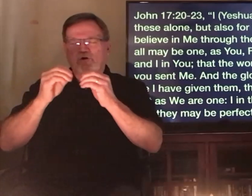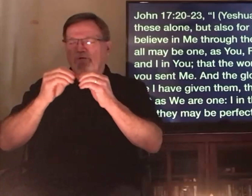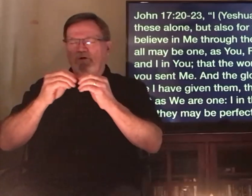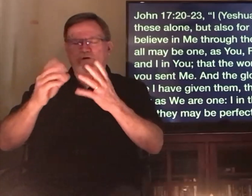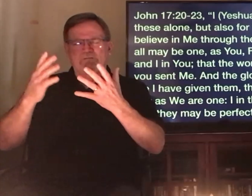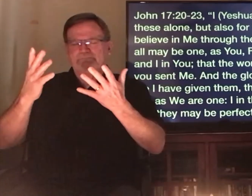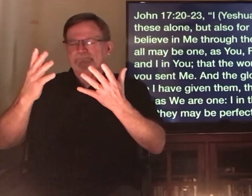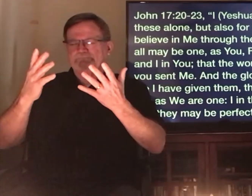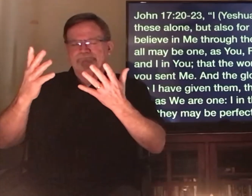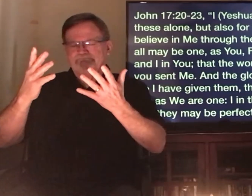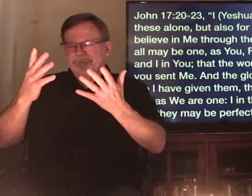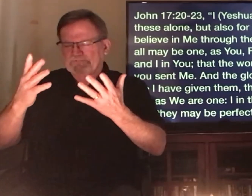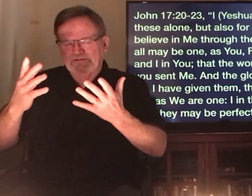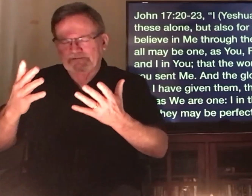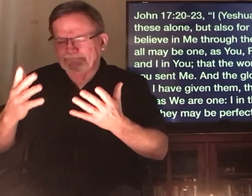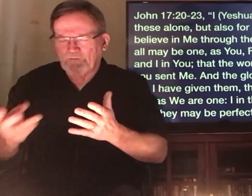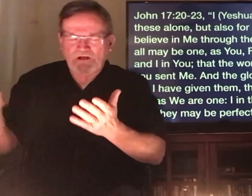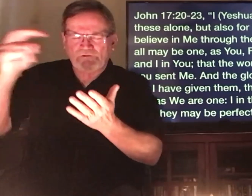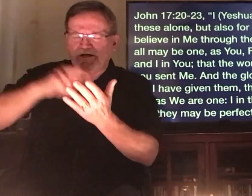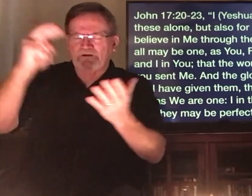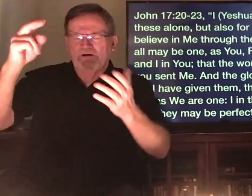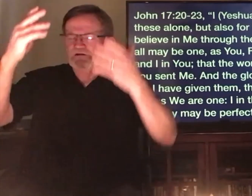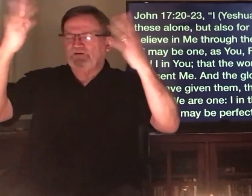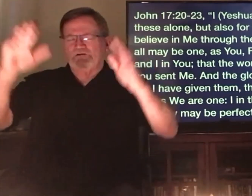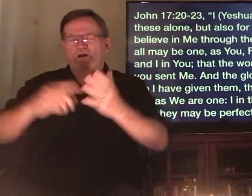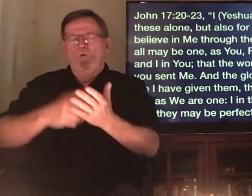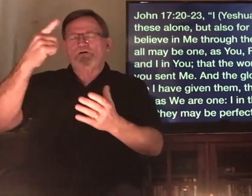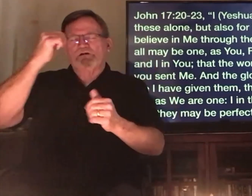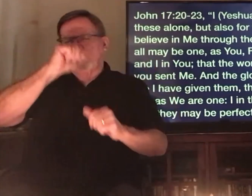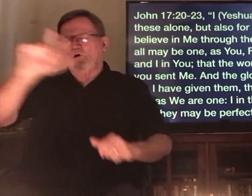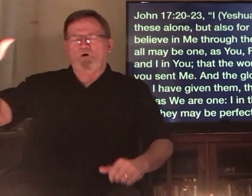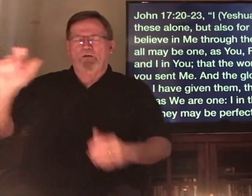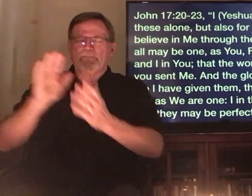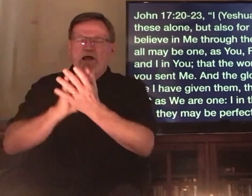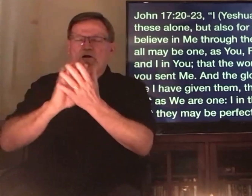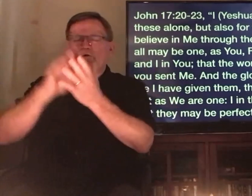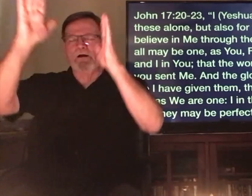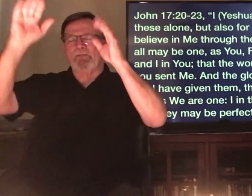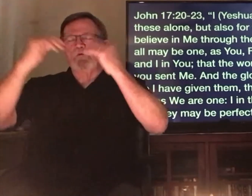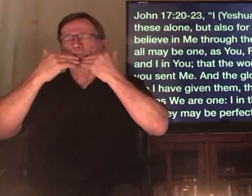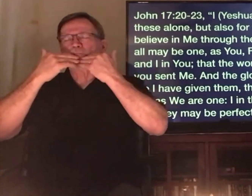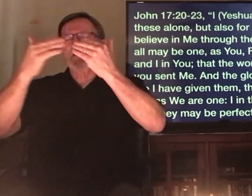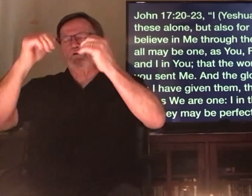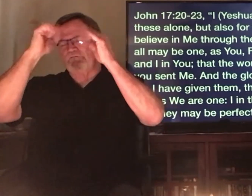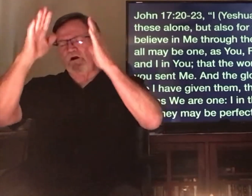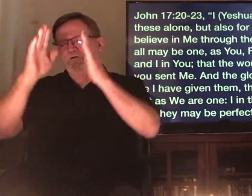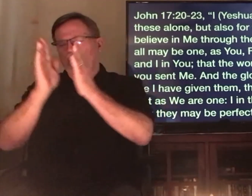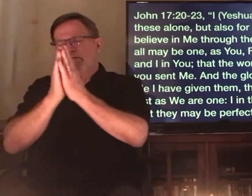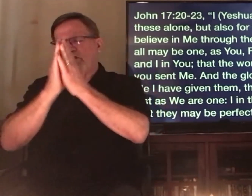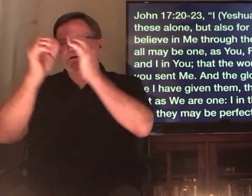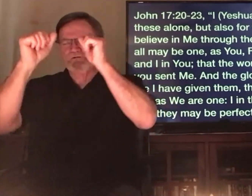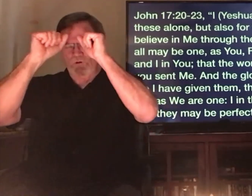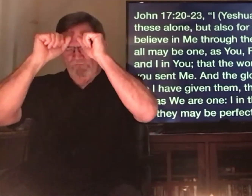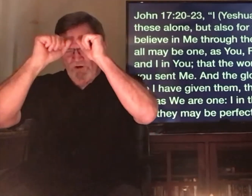for all. That's it. Because he rose from the dead, standing with the Father, and